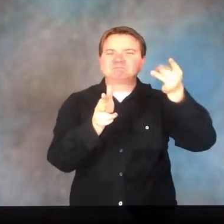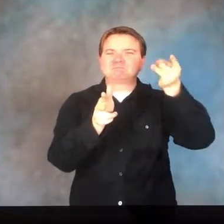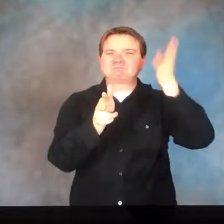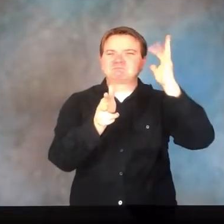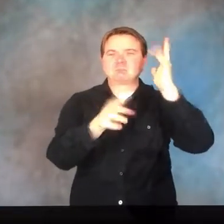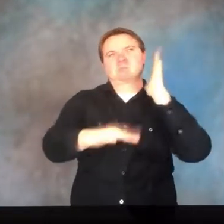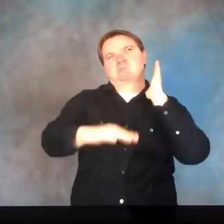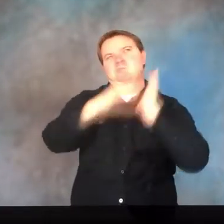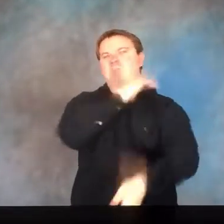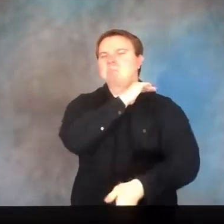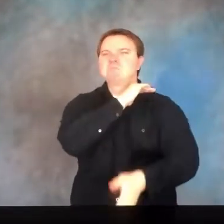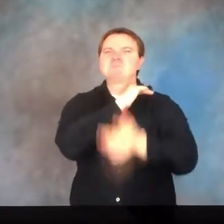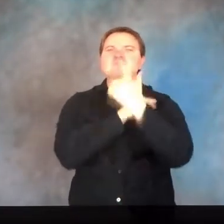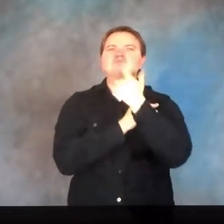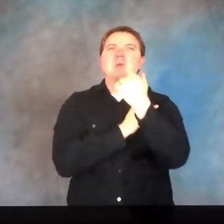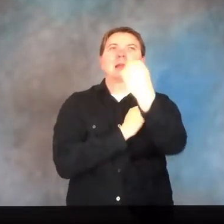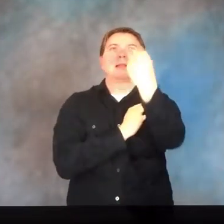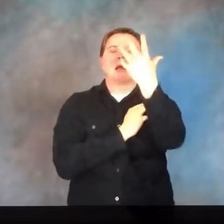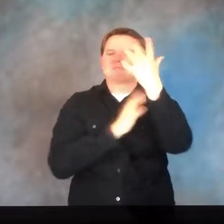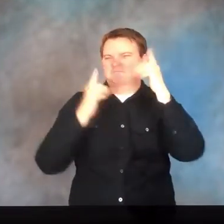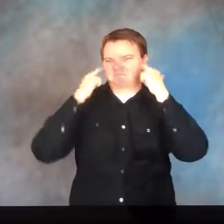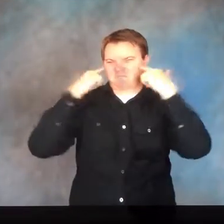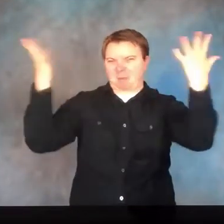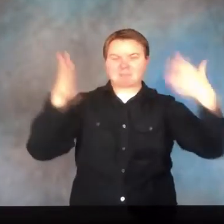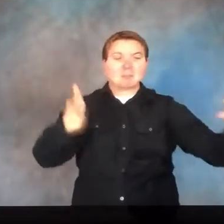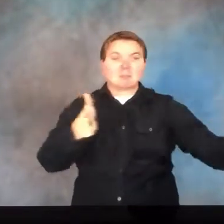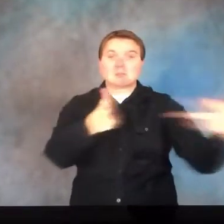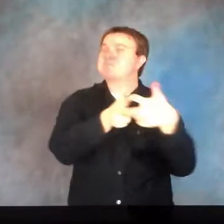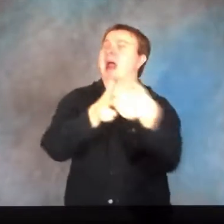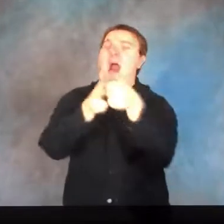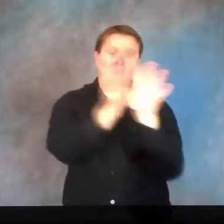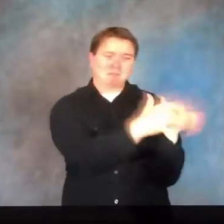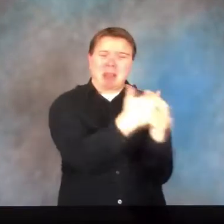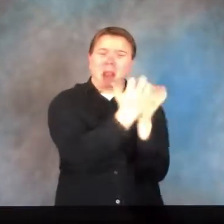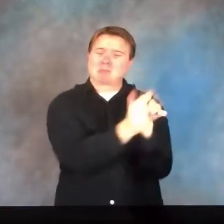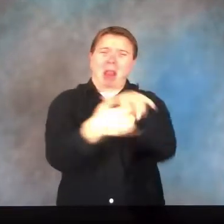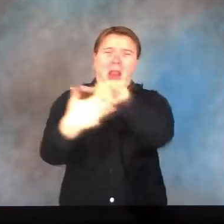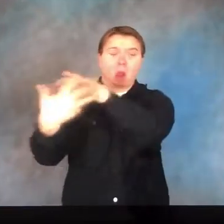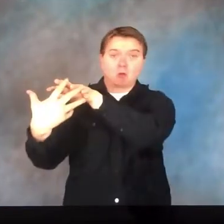right side actually drove past and ran the red light and actually collided with you.